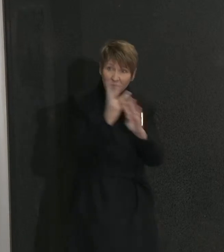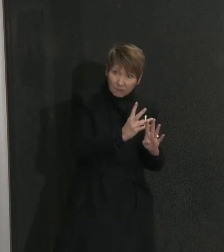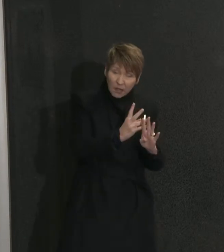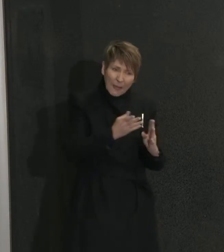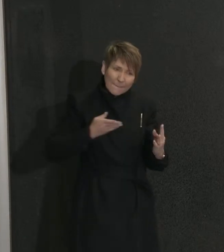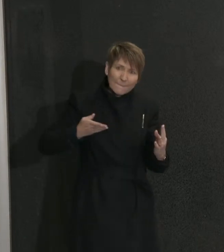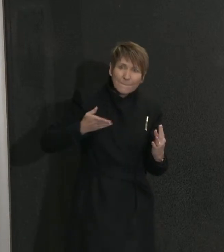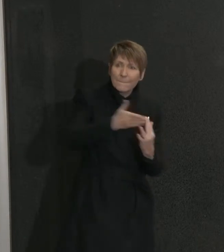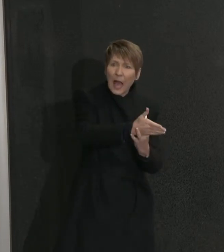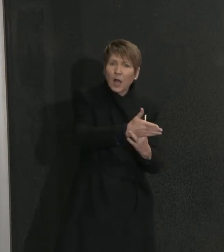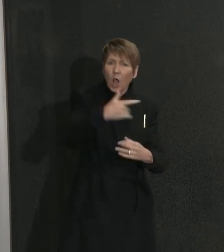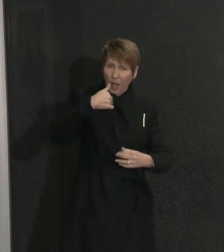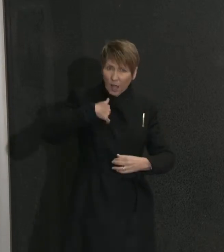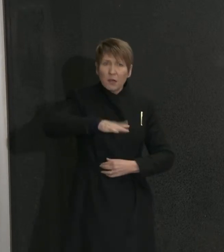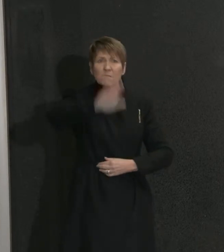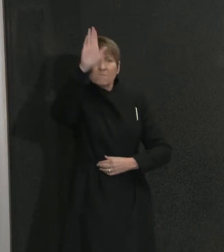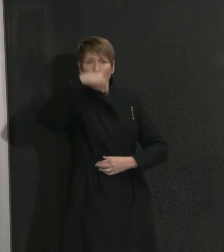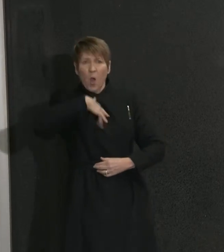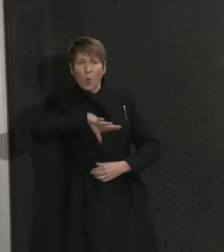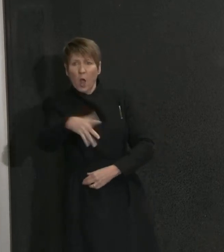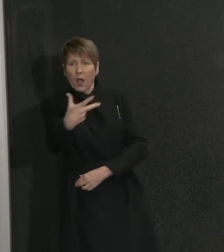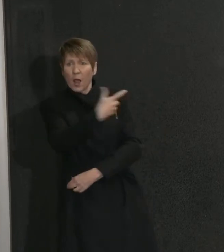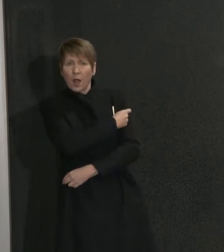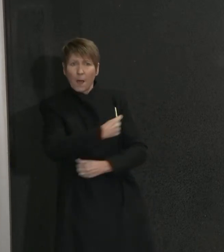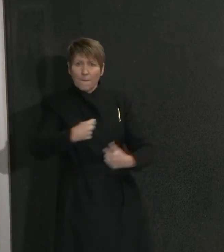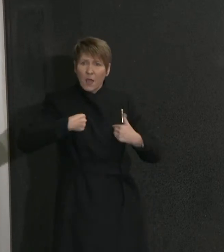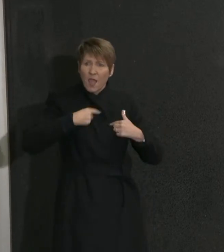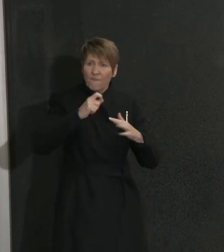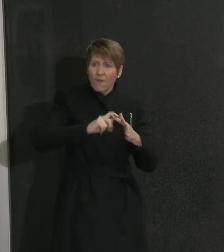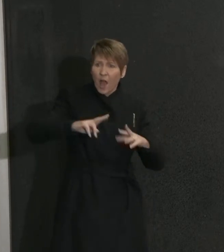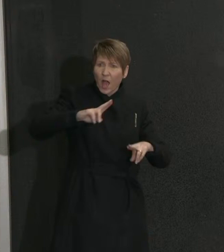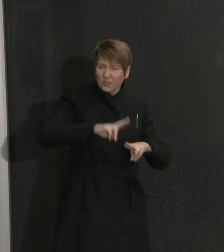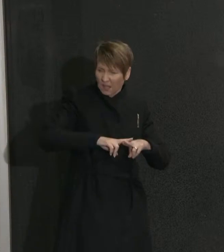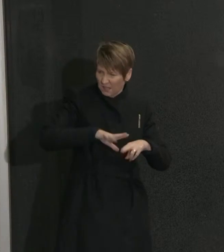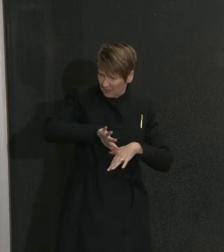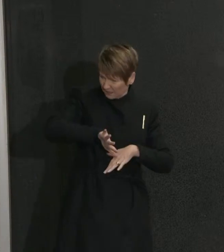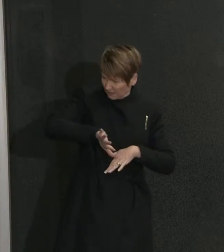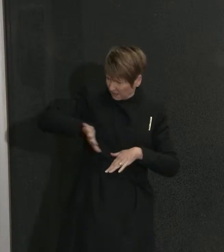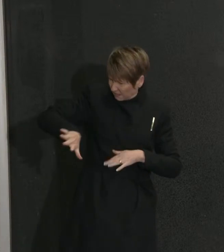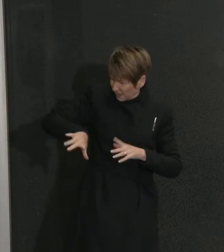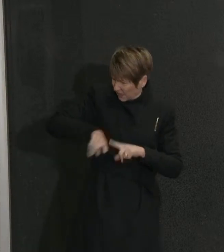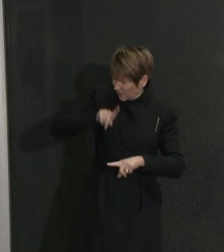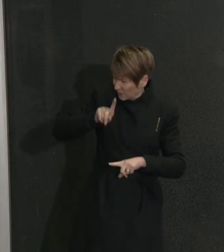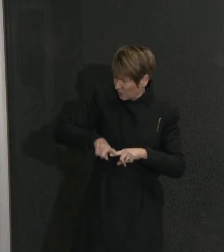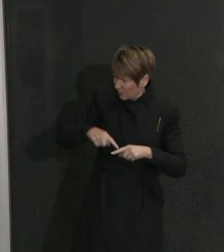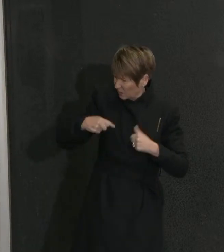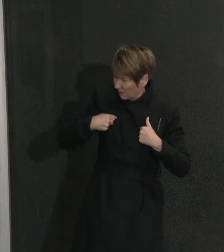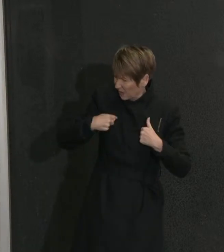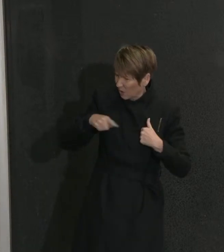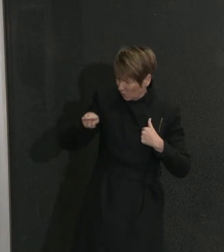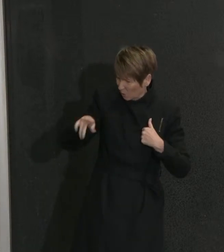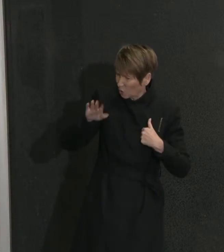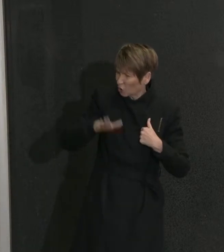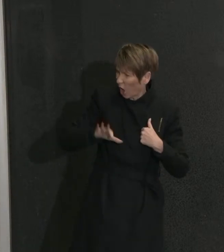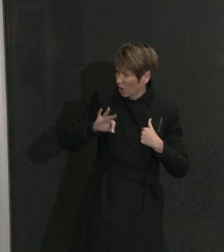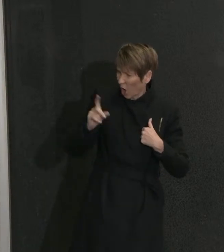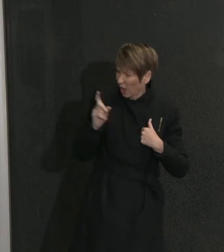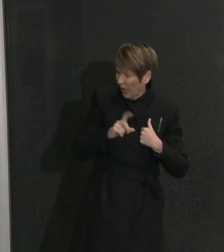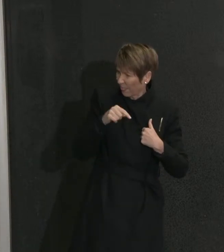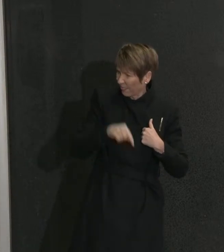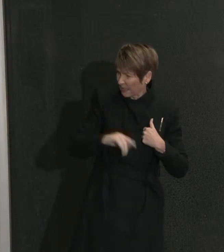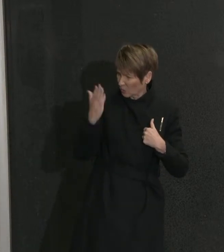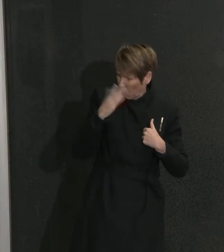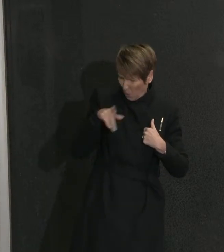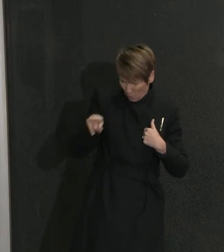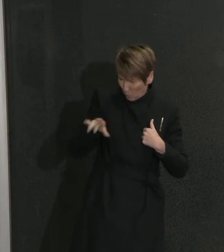Yeah, sure. There's many people who want to get vaccinated. Many millions of Victorians would, I think, queue up right now if the vaccine was available. It